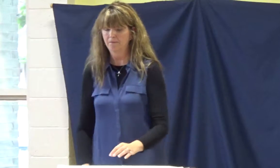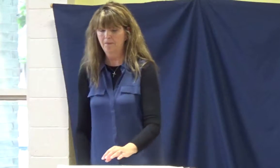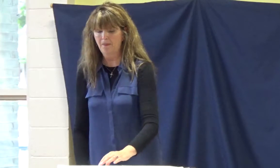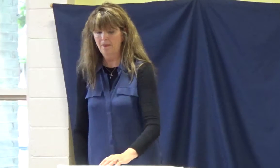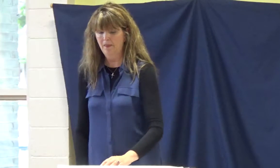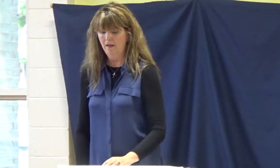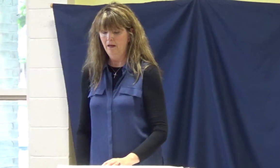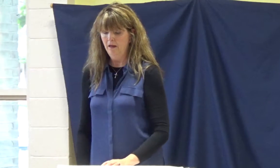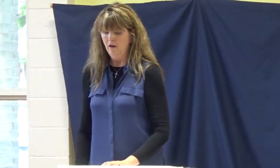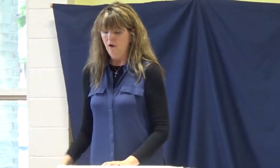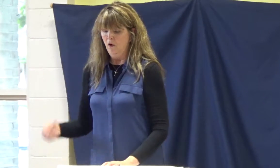Our sin,